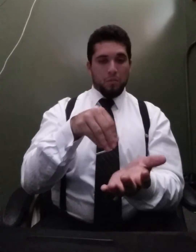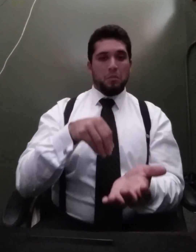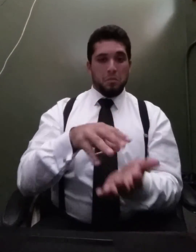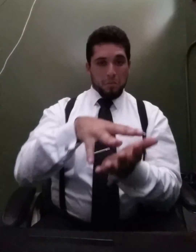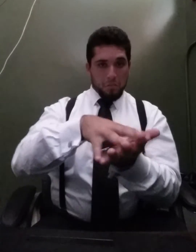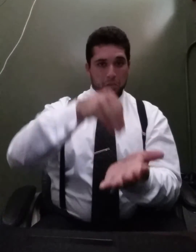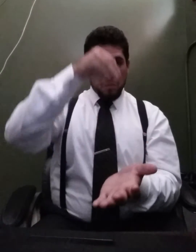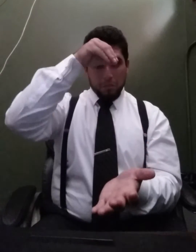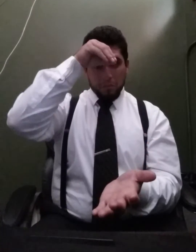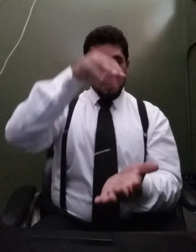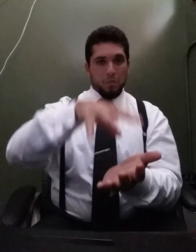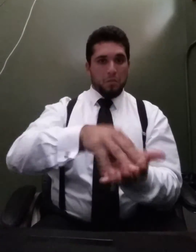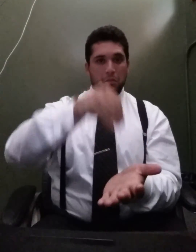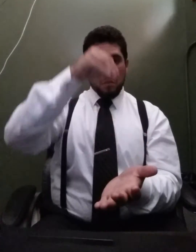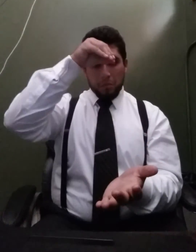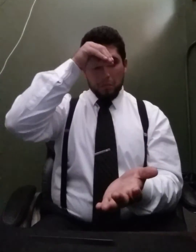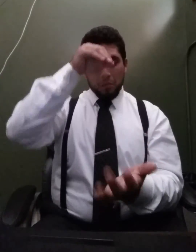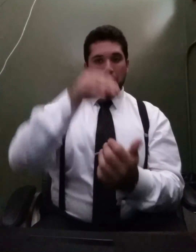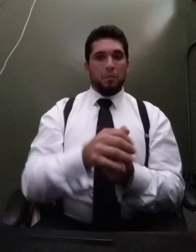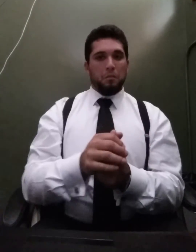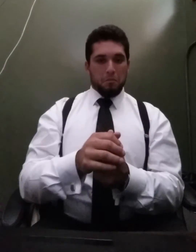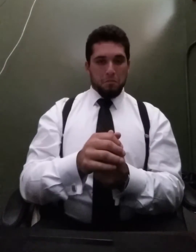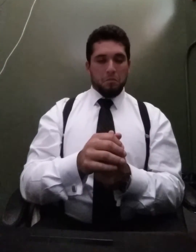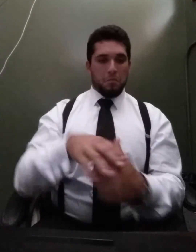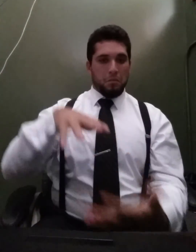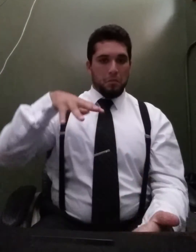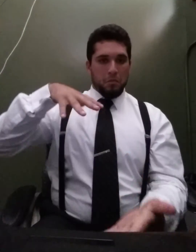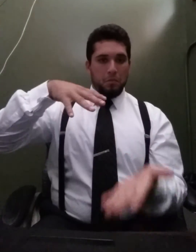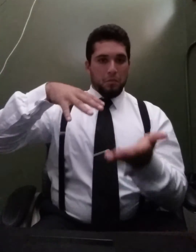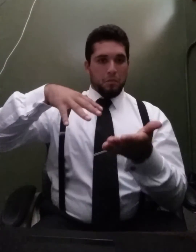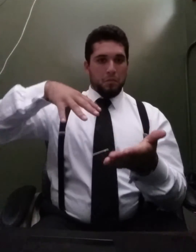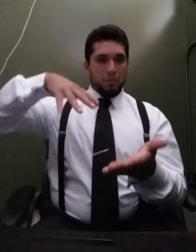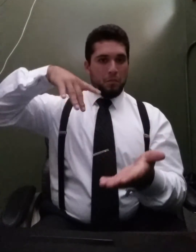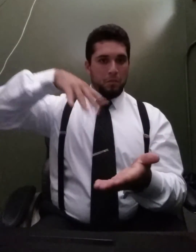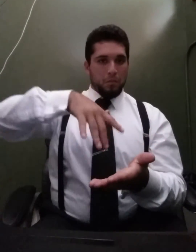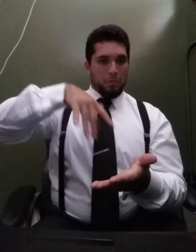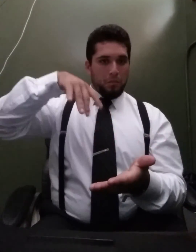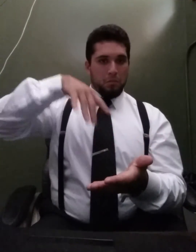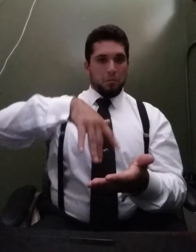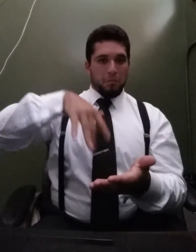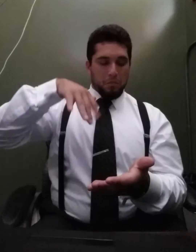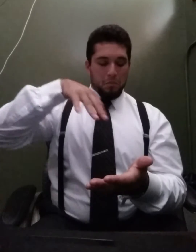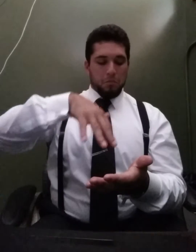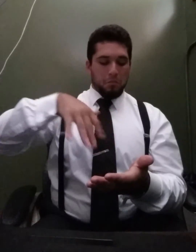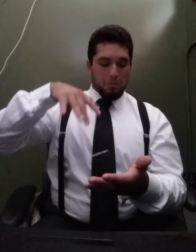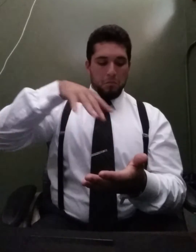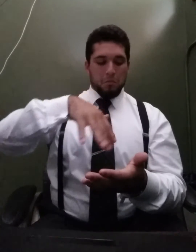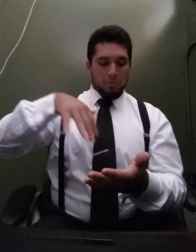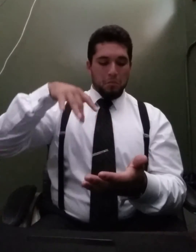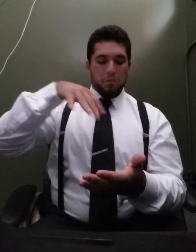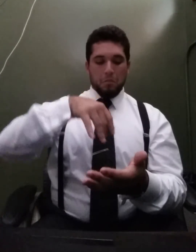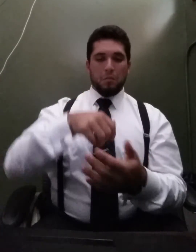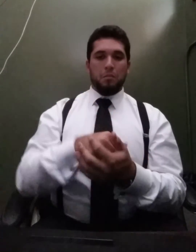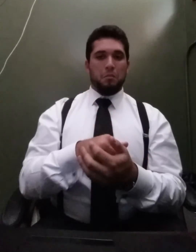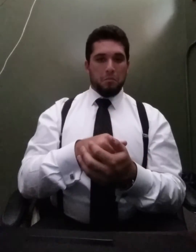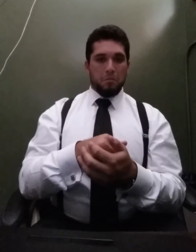rotating, right, what we find is we've got 24 hours of darkness or 24 hours of daylight. Okay, so this, if